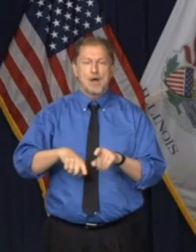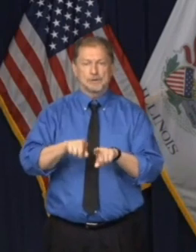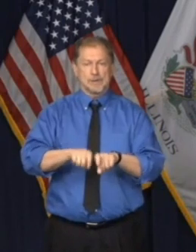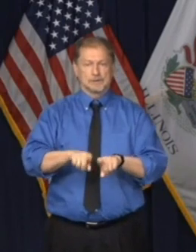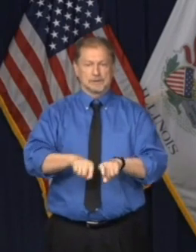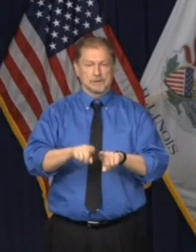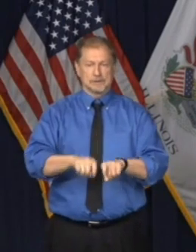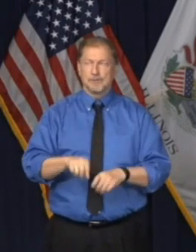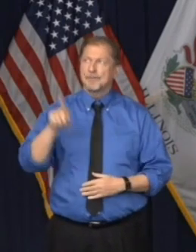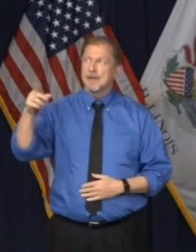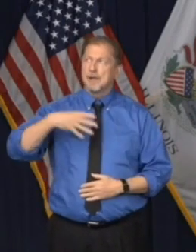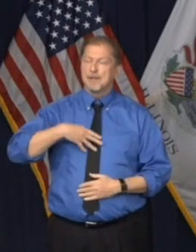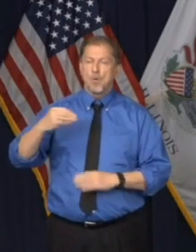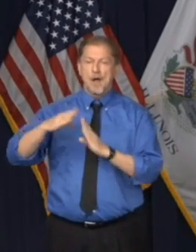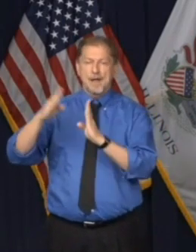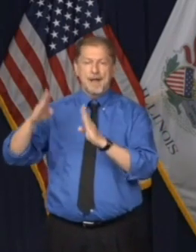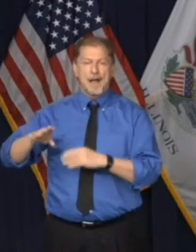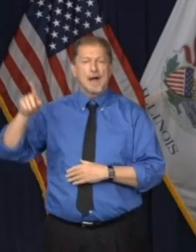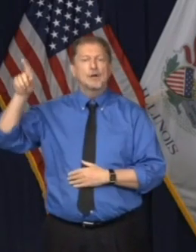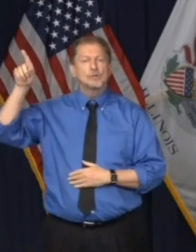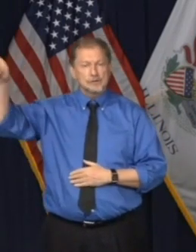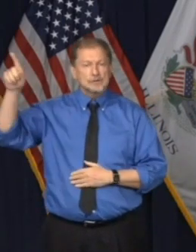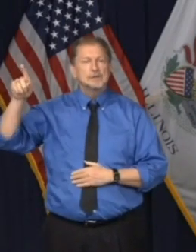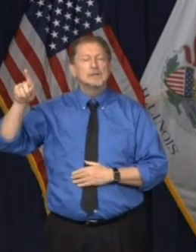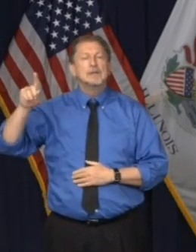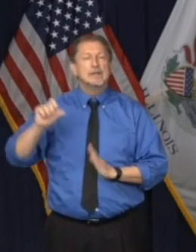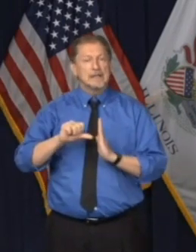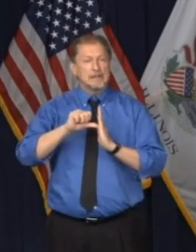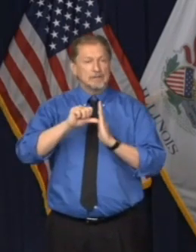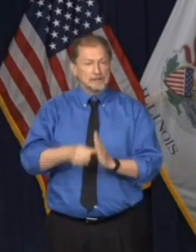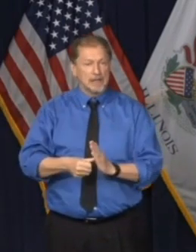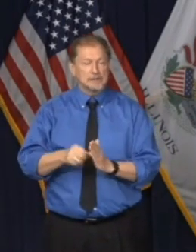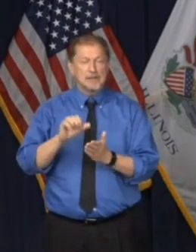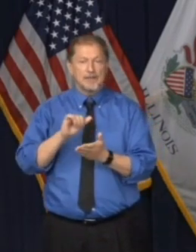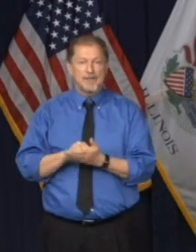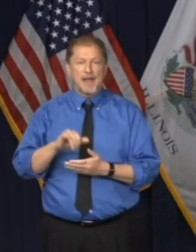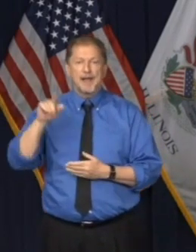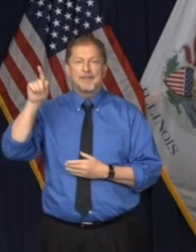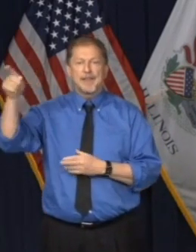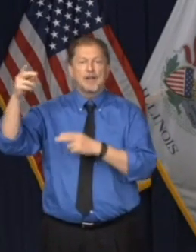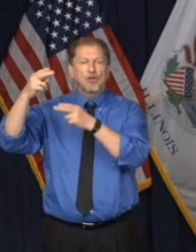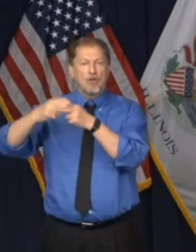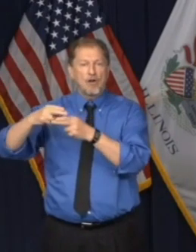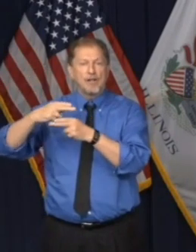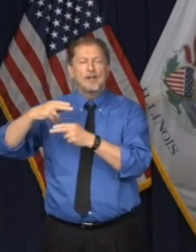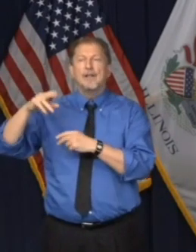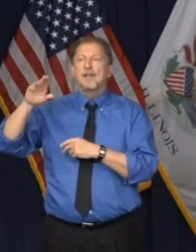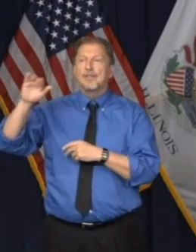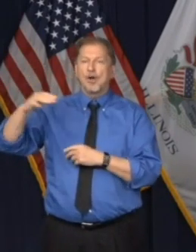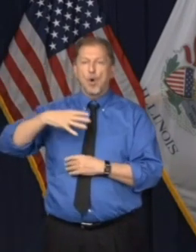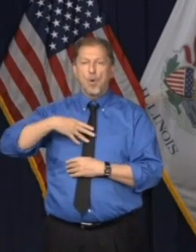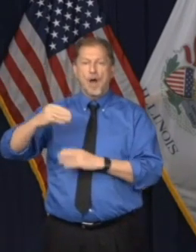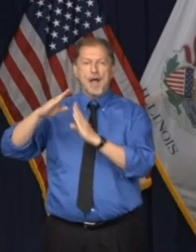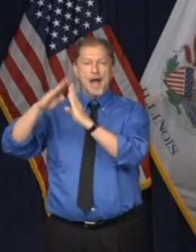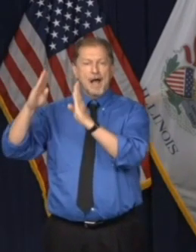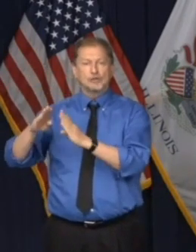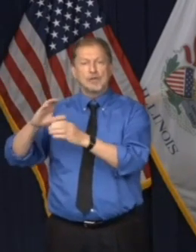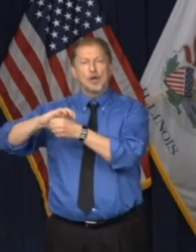White House is reiterating the White House COVID, what do they call the coronavirus task force